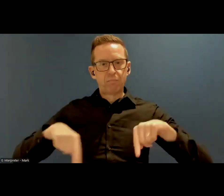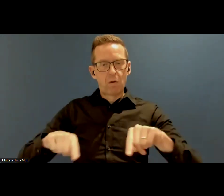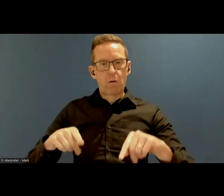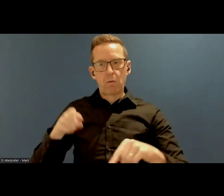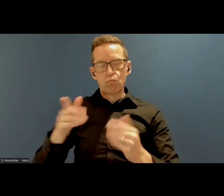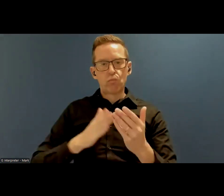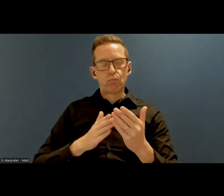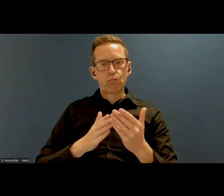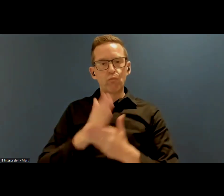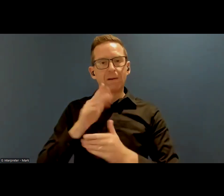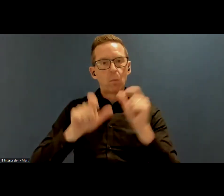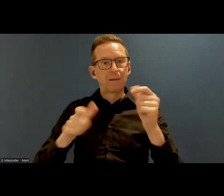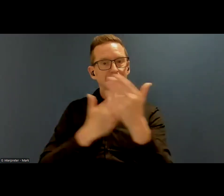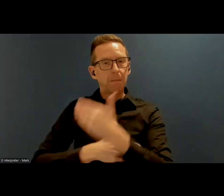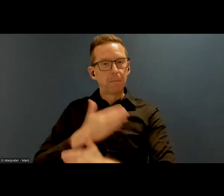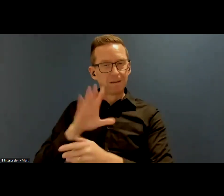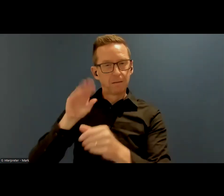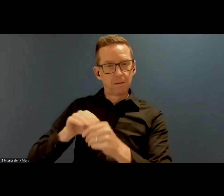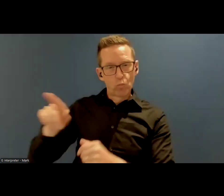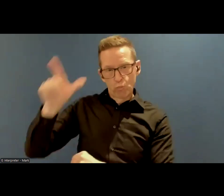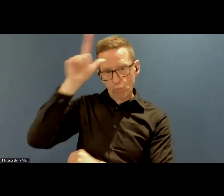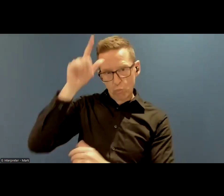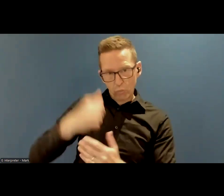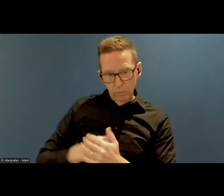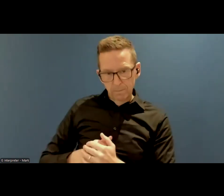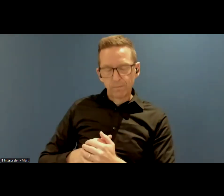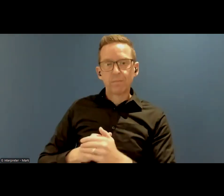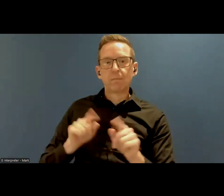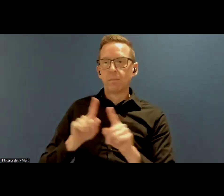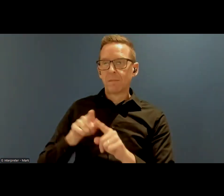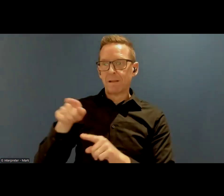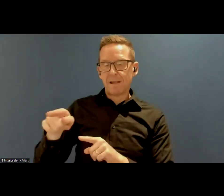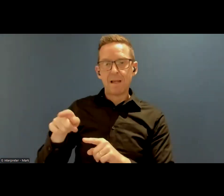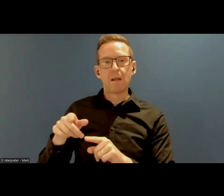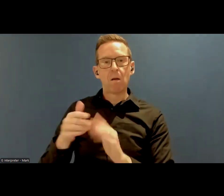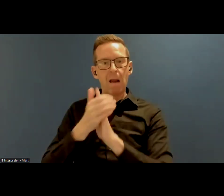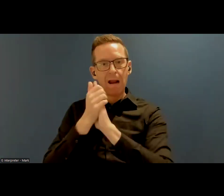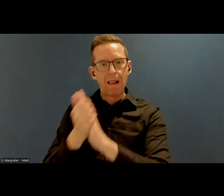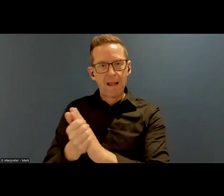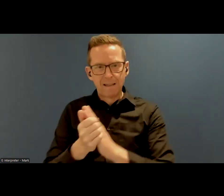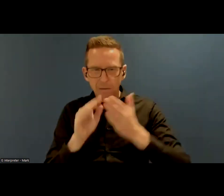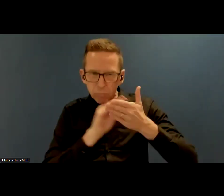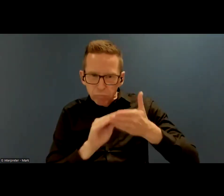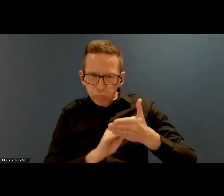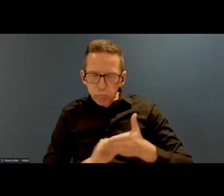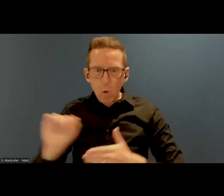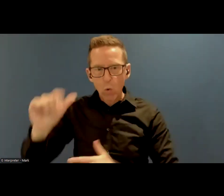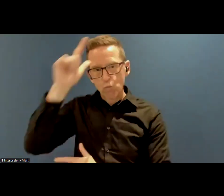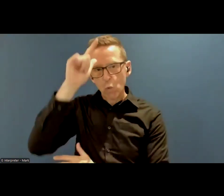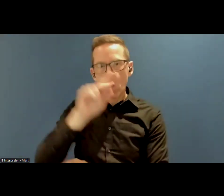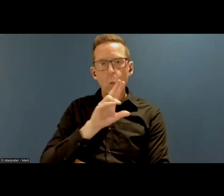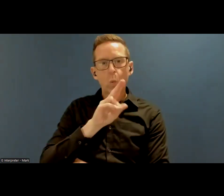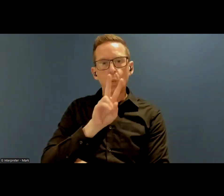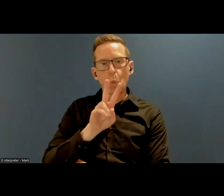Persons with Disabilities. Dr. Muhannad also led the drafting of Jordan's 2017 Disability Rights